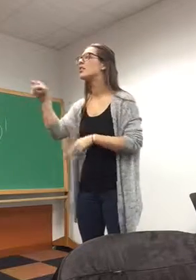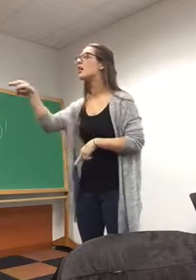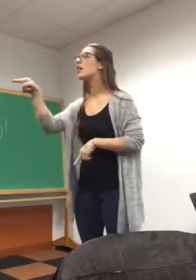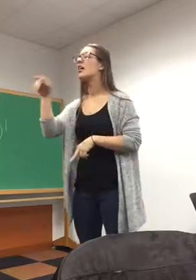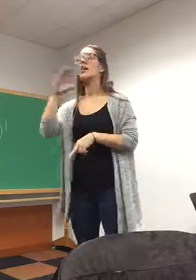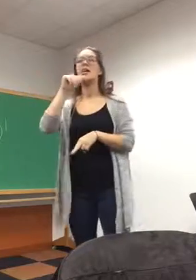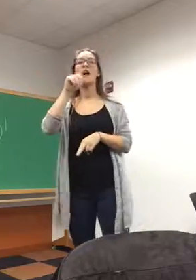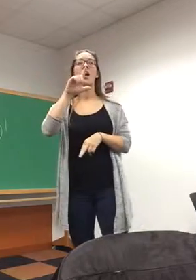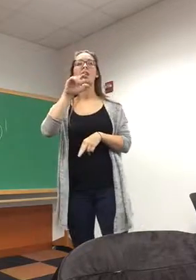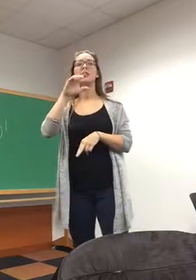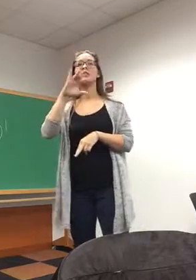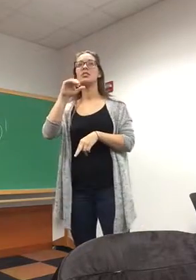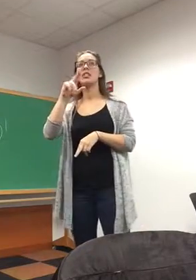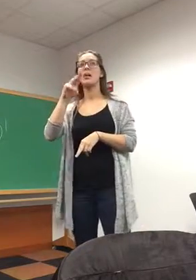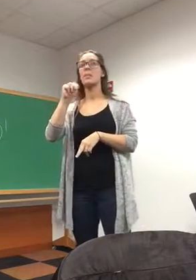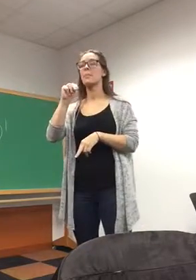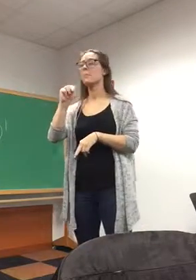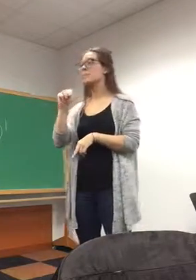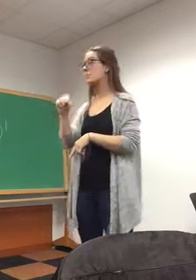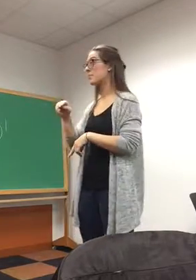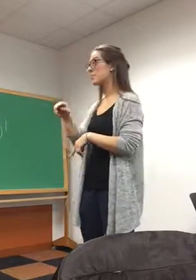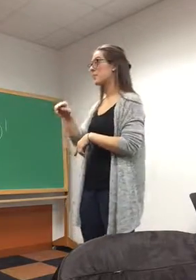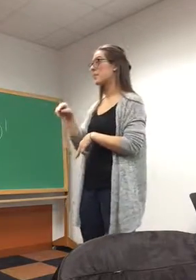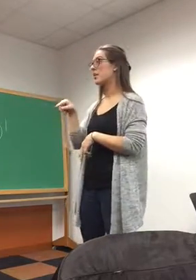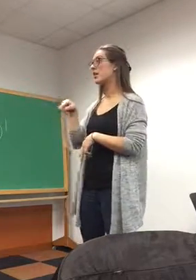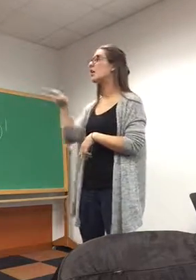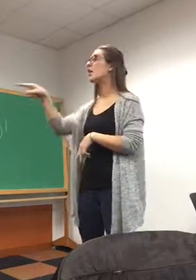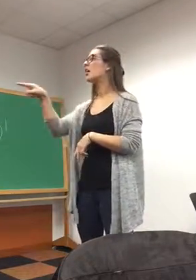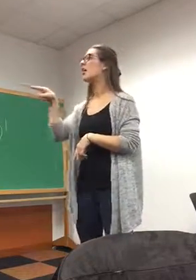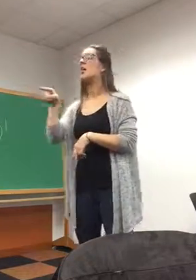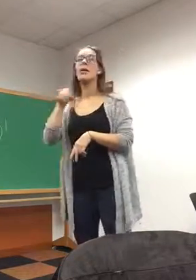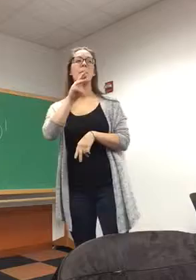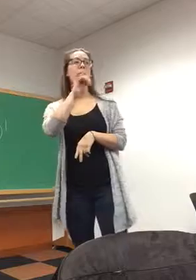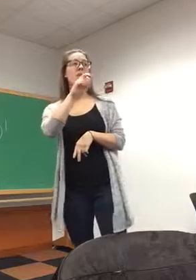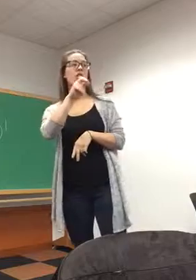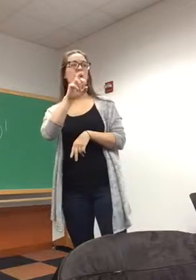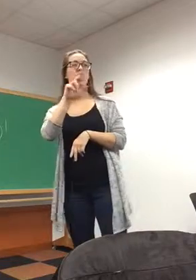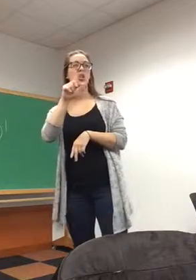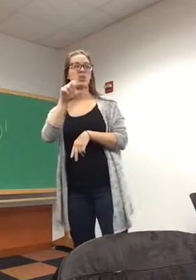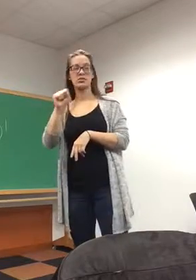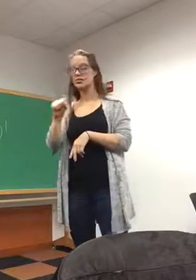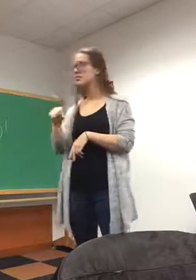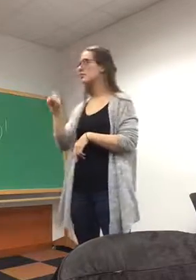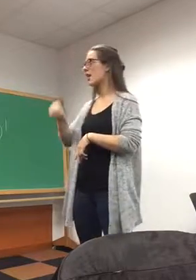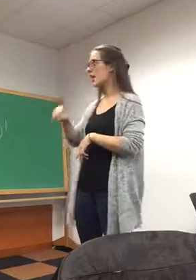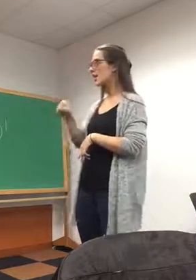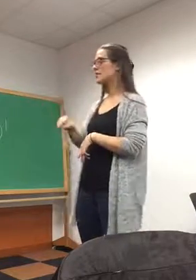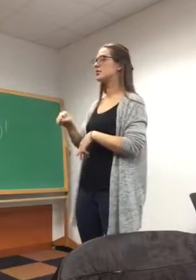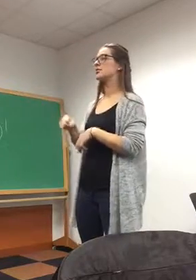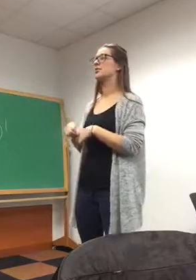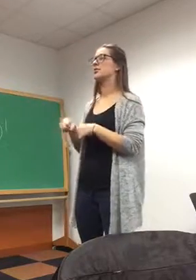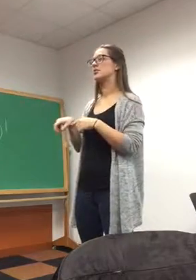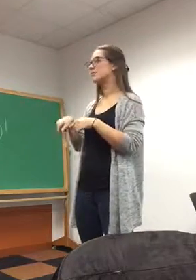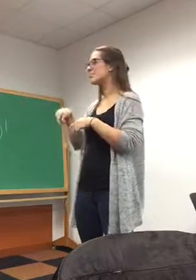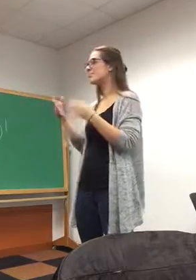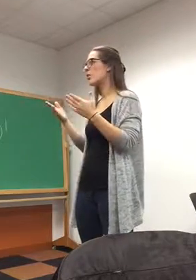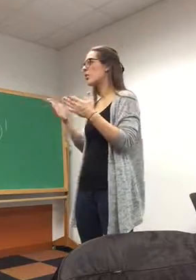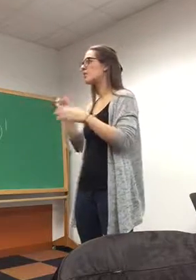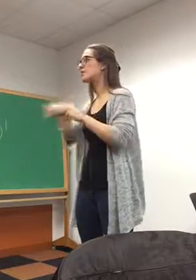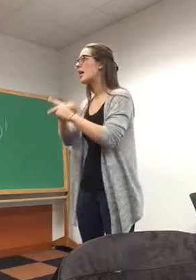Minerals. Yeah, good. Minerals. That's great. Well, we got calcium. Is there another one that you remember our discussion with? Vitamins. No, vitamins and minerals are 2